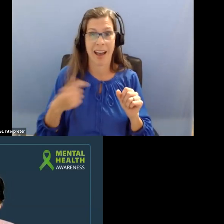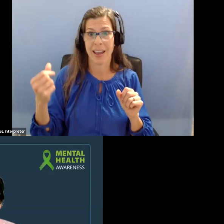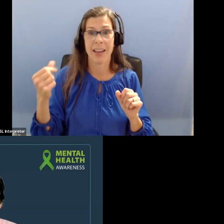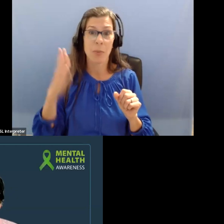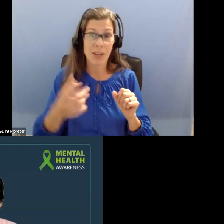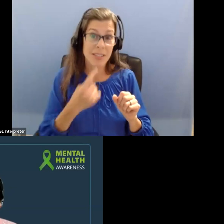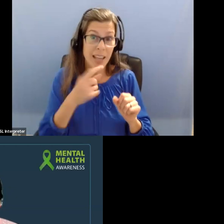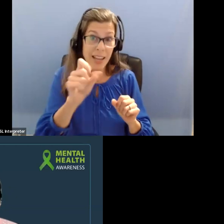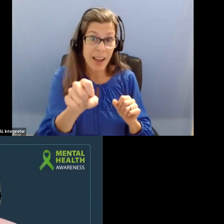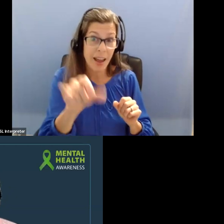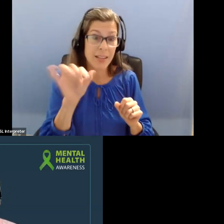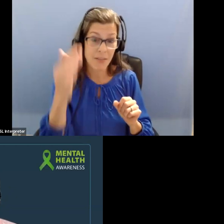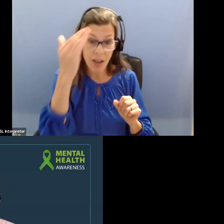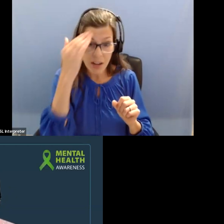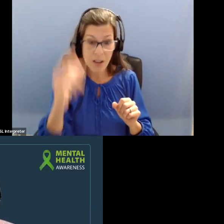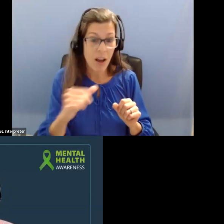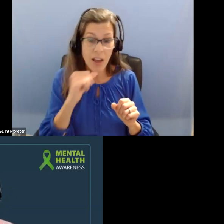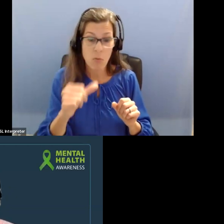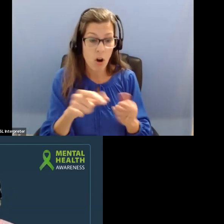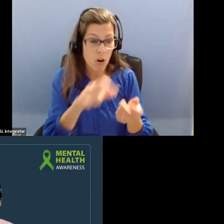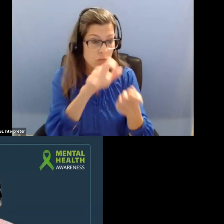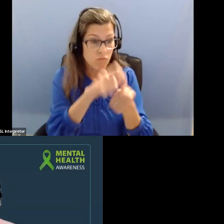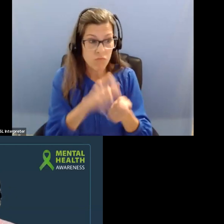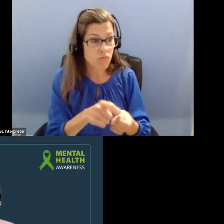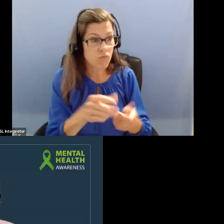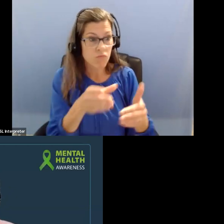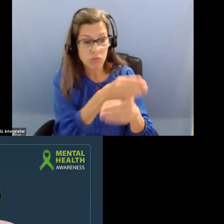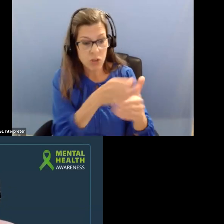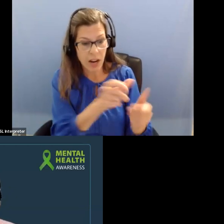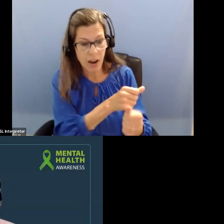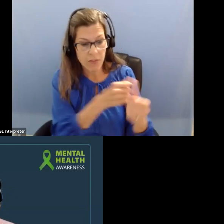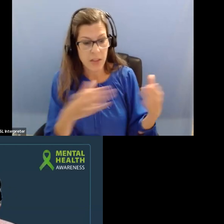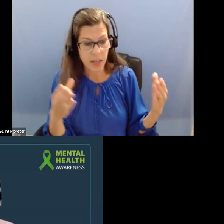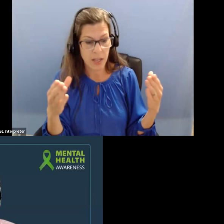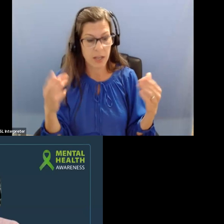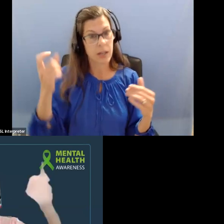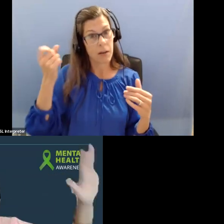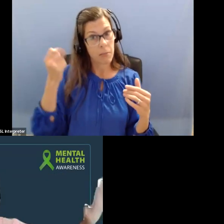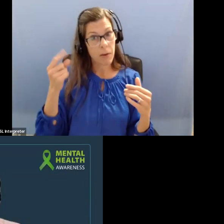So I think my opinion is that the CRIS committee